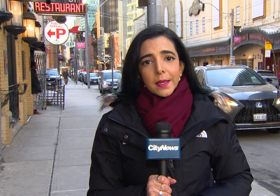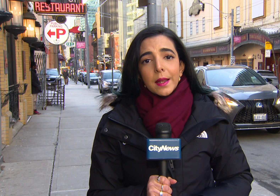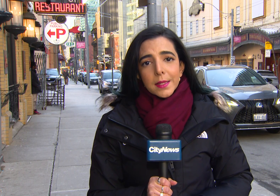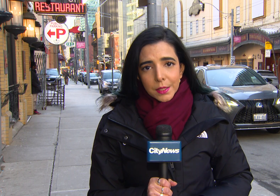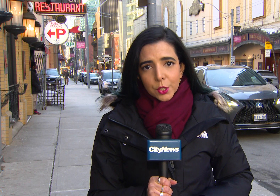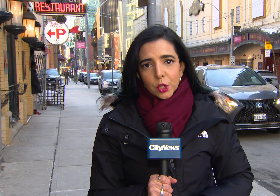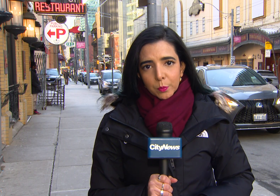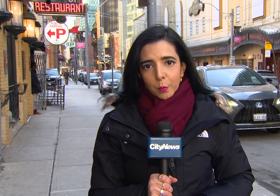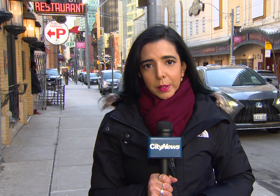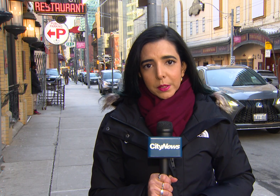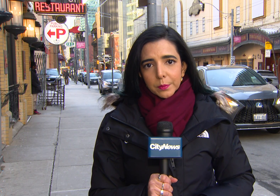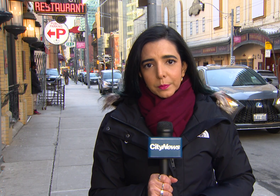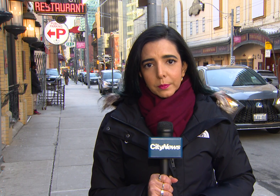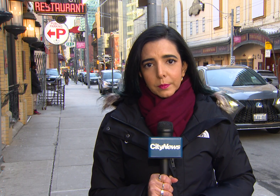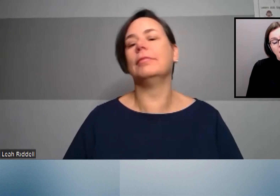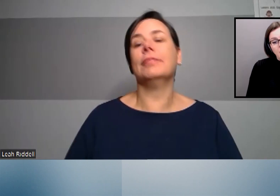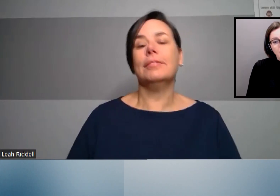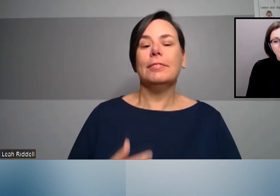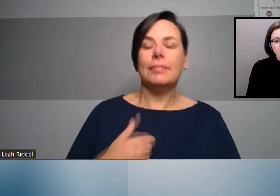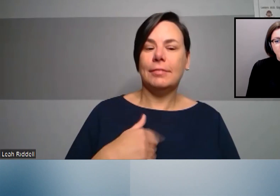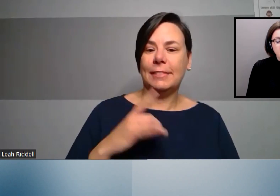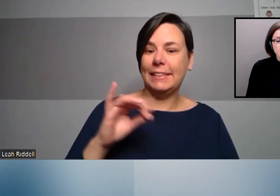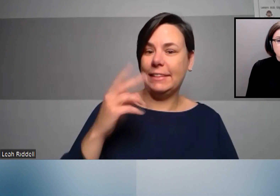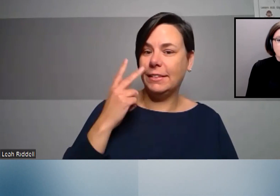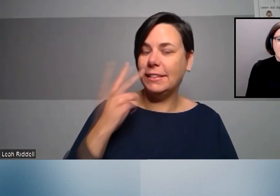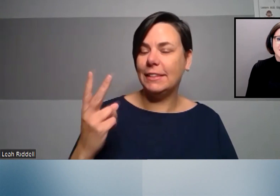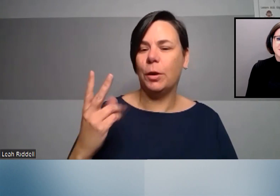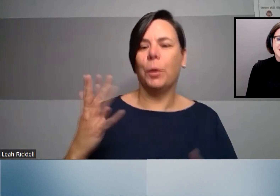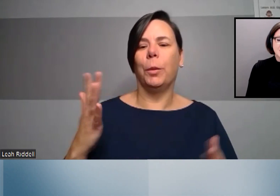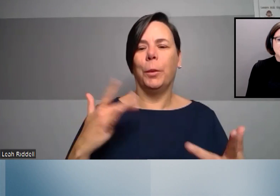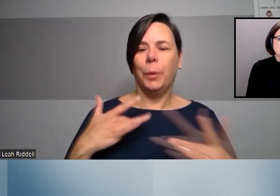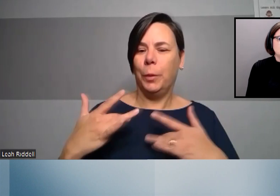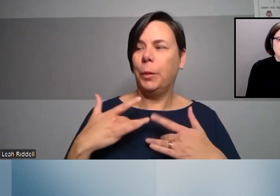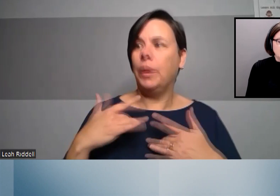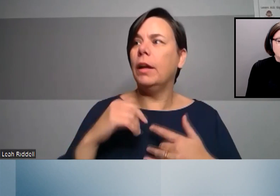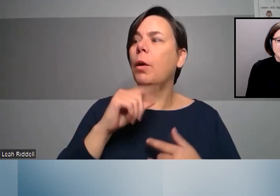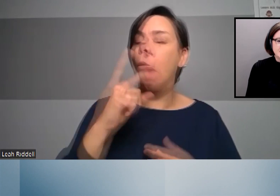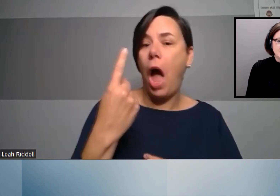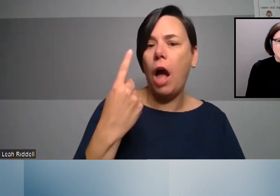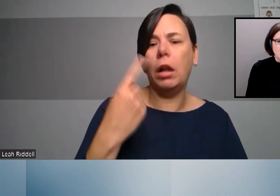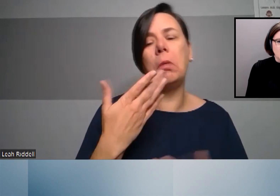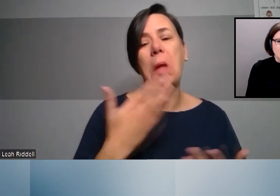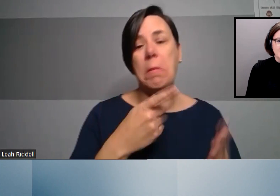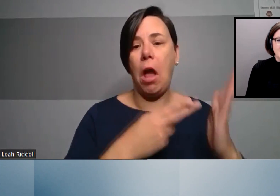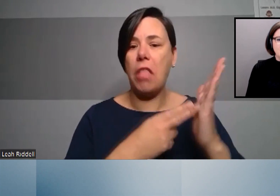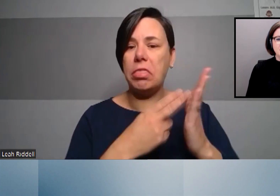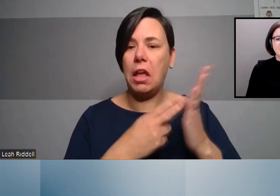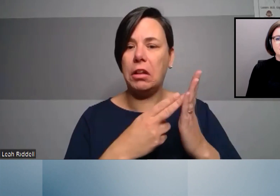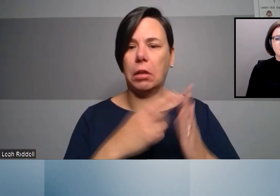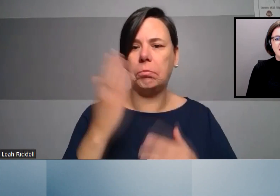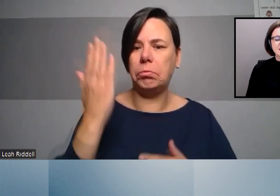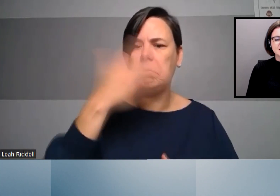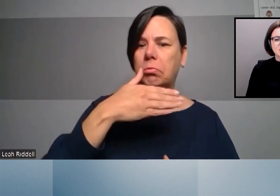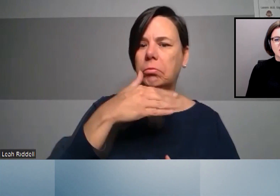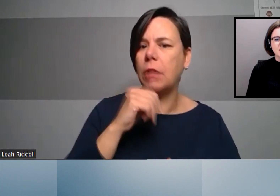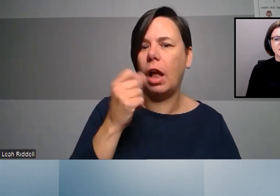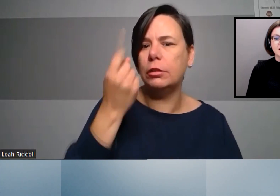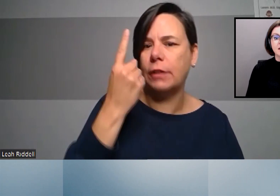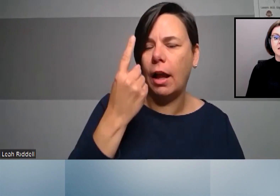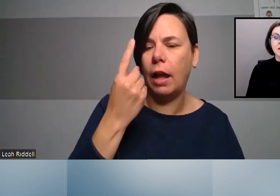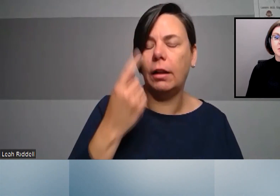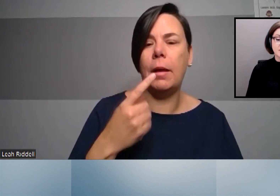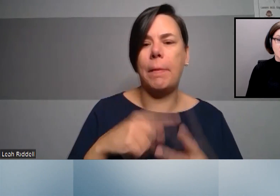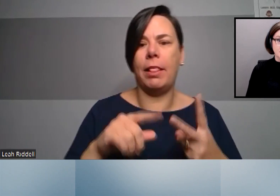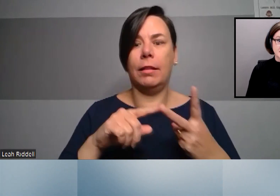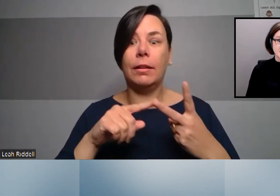are taking it as a teaching moment. I thought perhaps he just genuinely didn't know. But then, based on